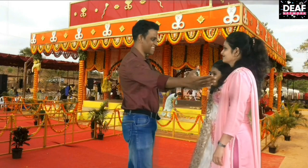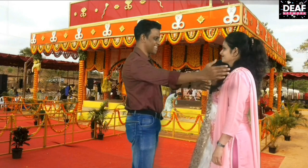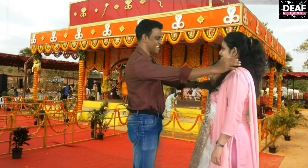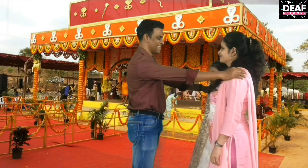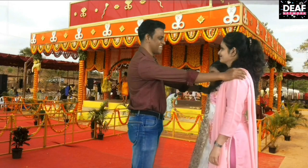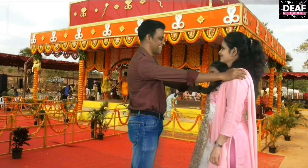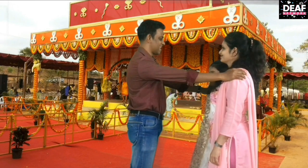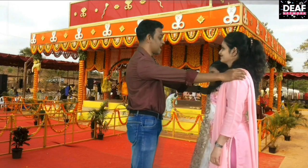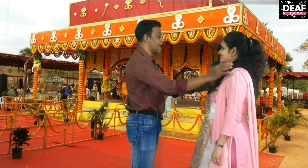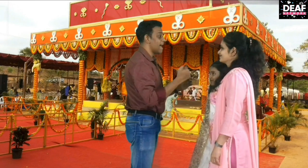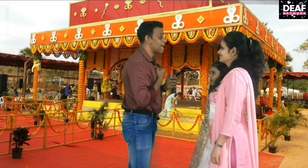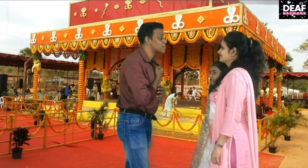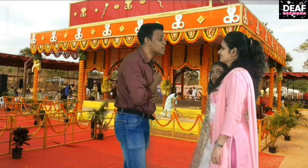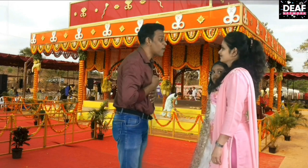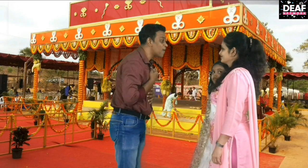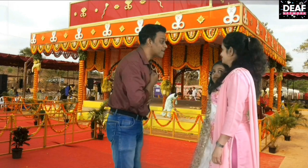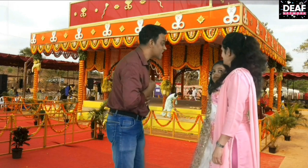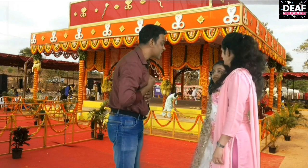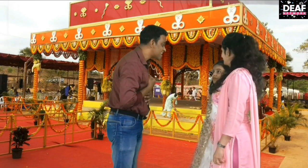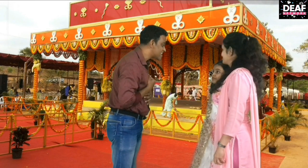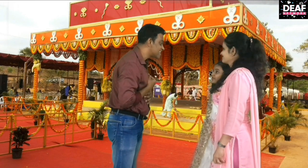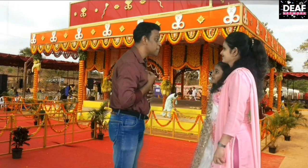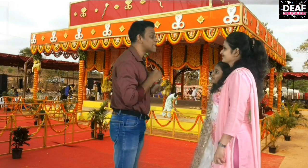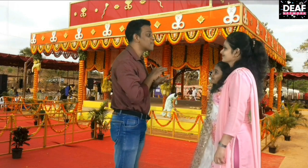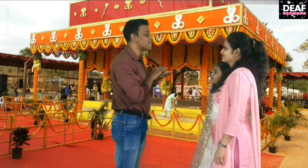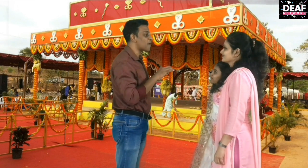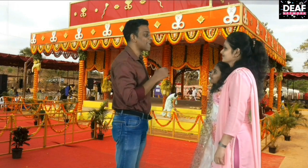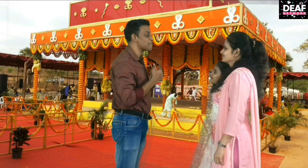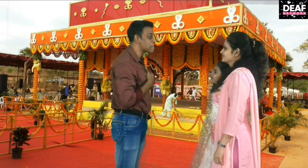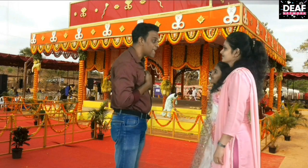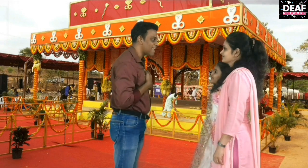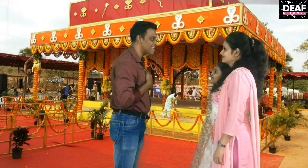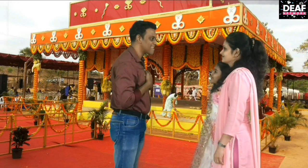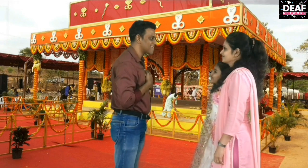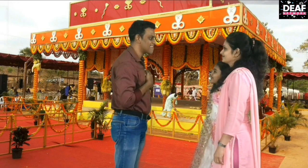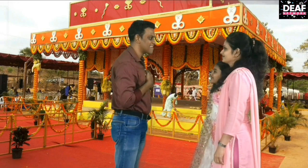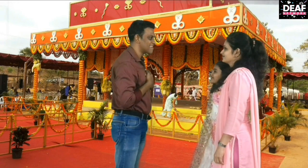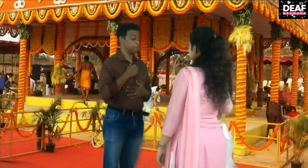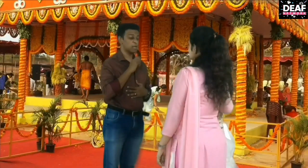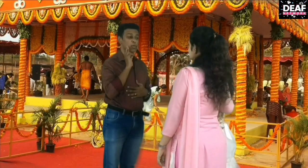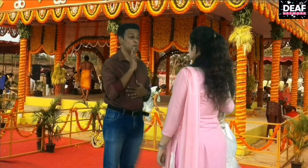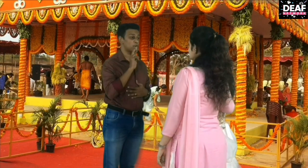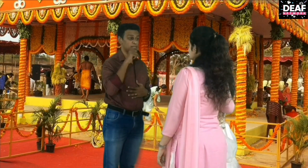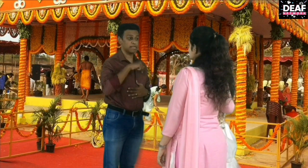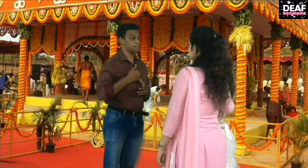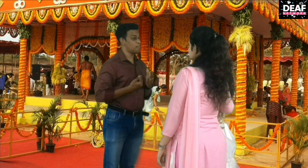I am sorry. Please forgive me. I feel rude